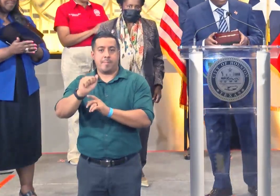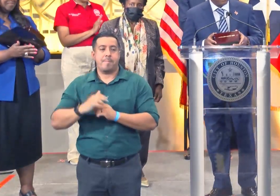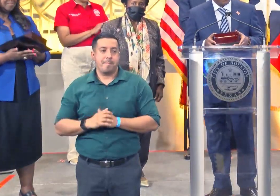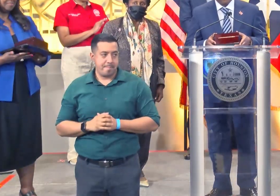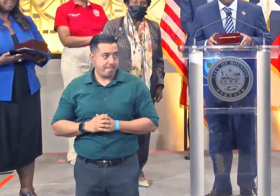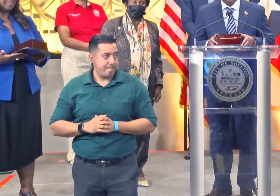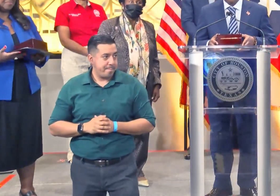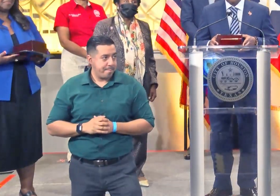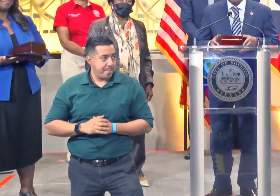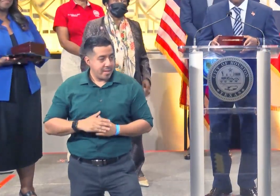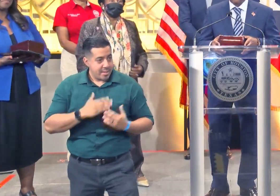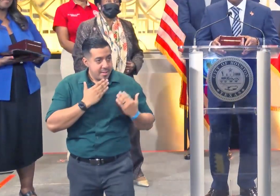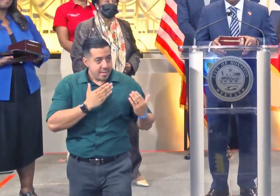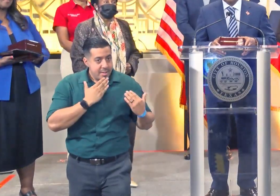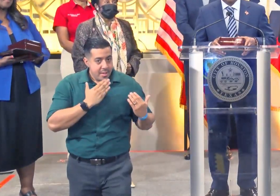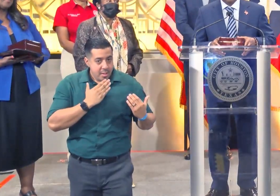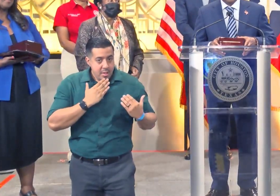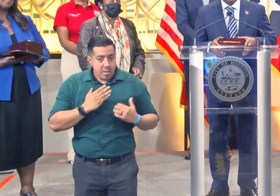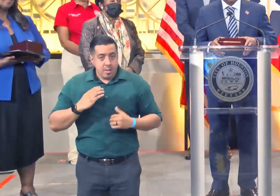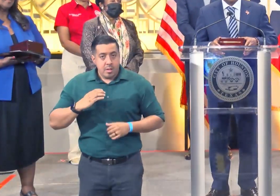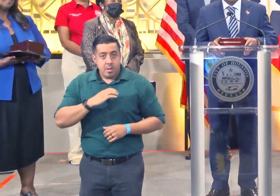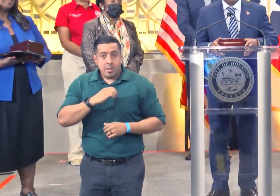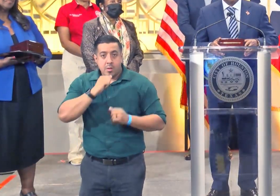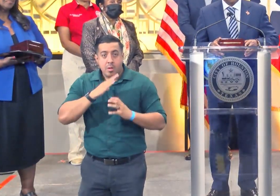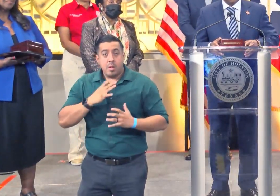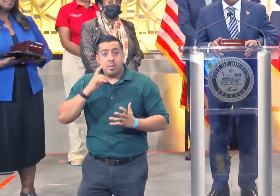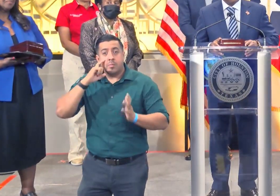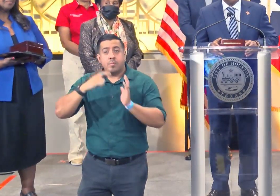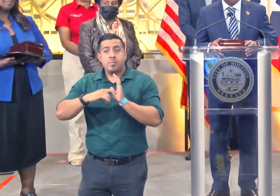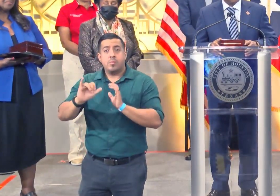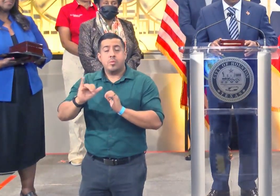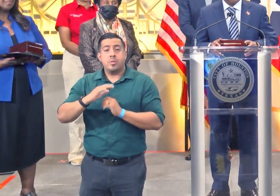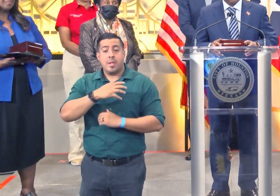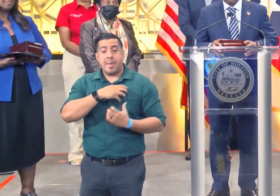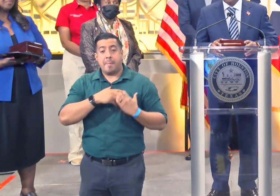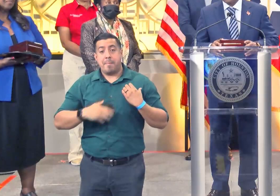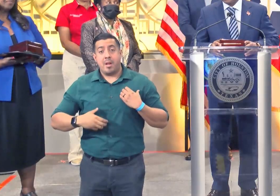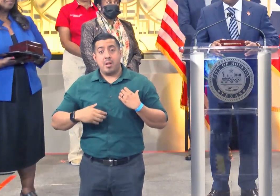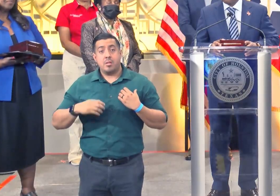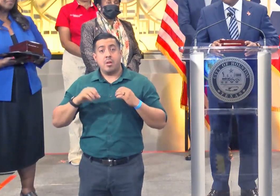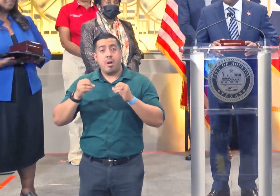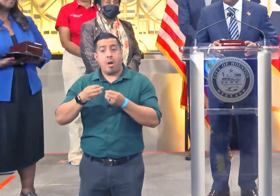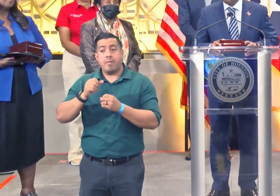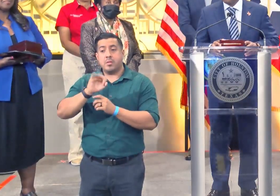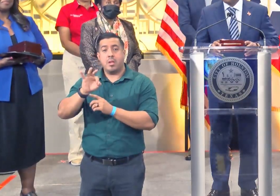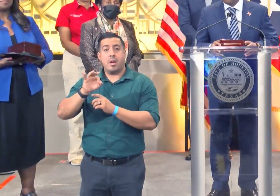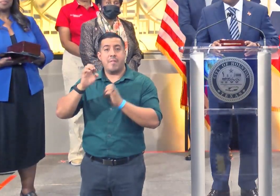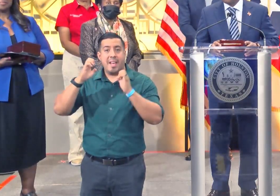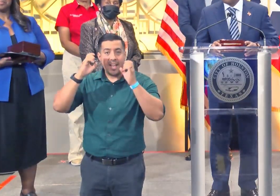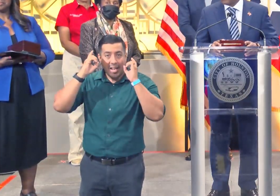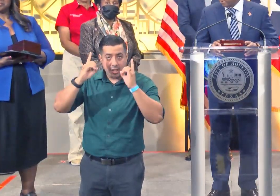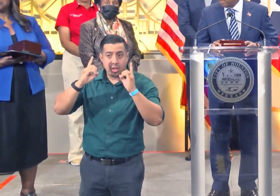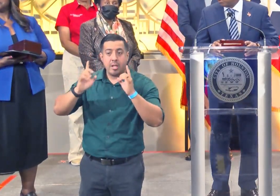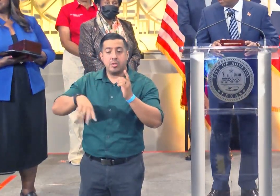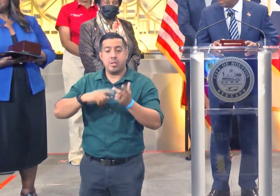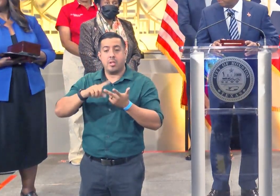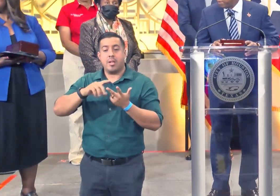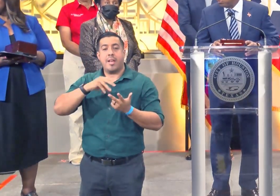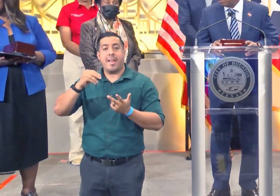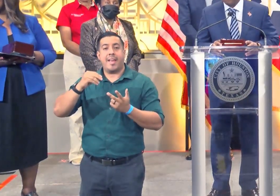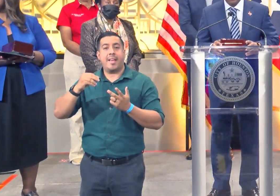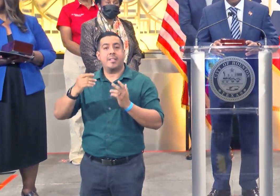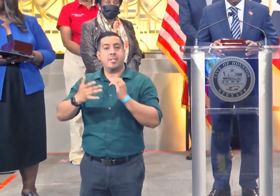Thank you. Thank you, Congresswoman. And I do want to acknowledge also the Mayor's Office on Education and the Mayor's Office on Technology